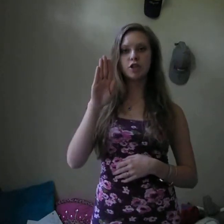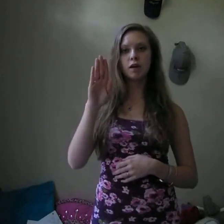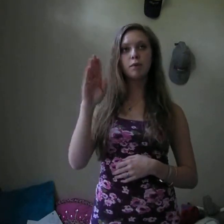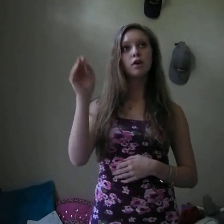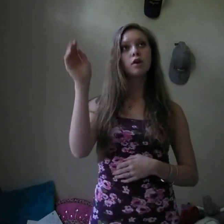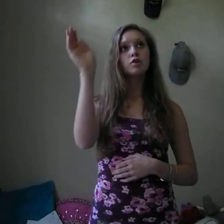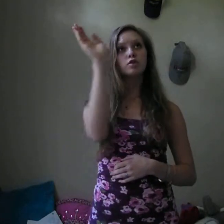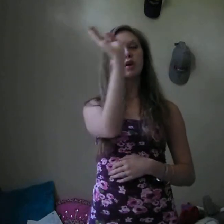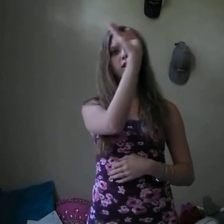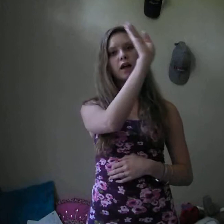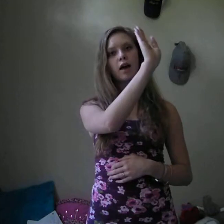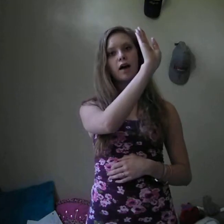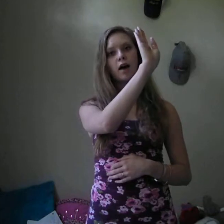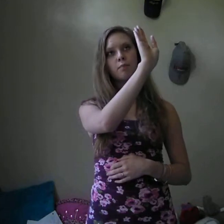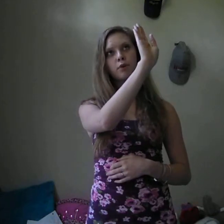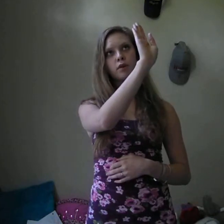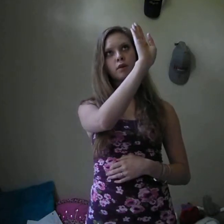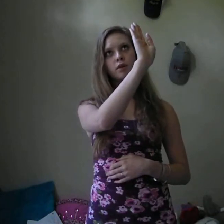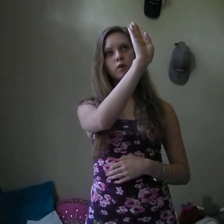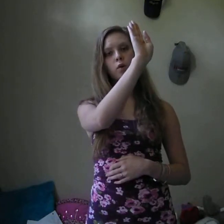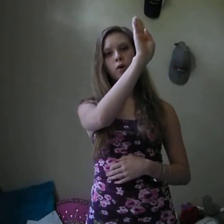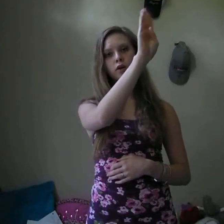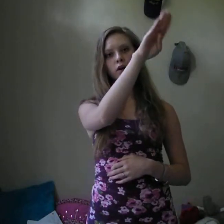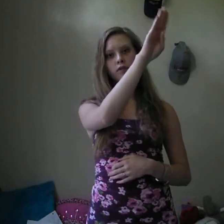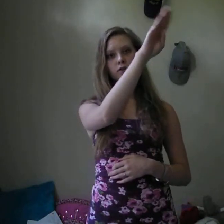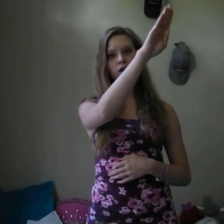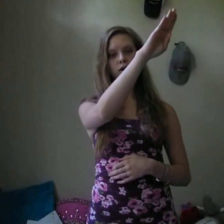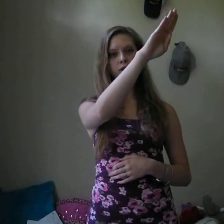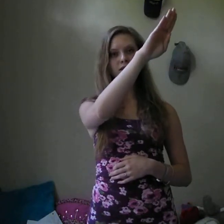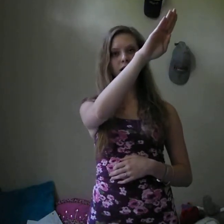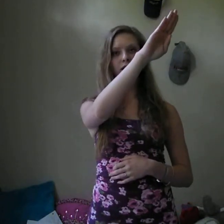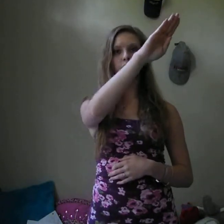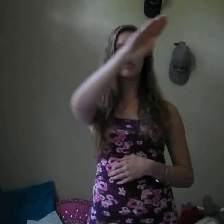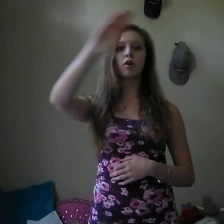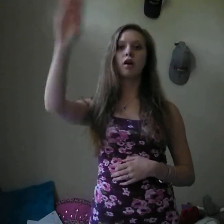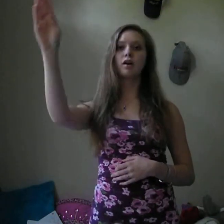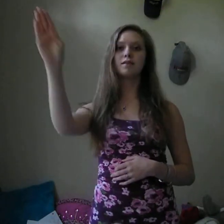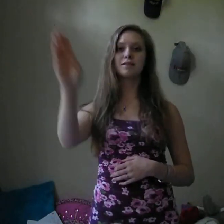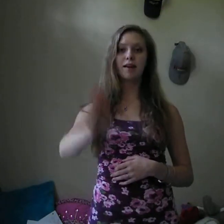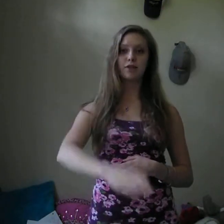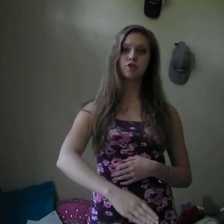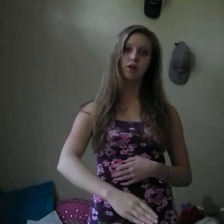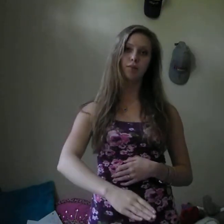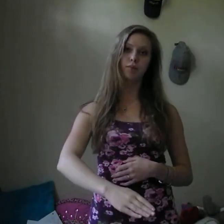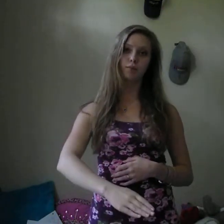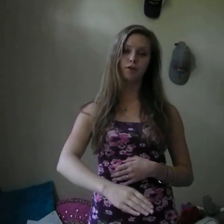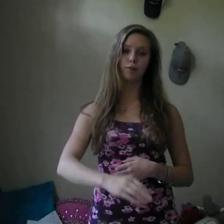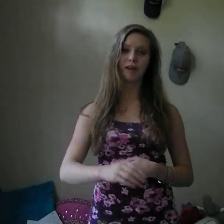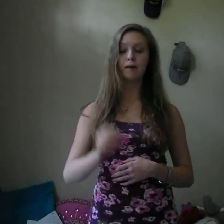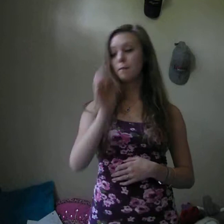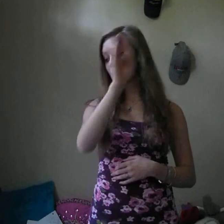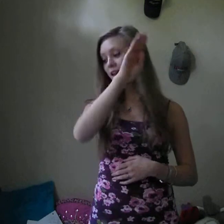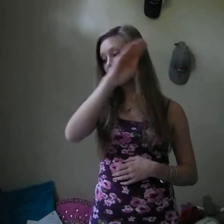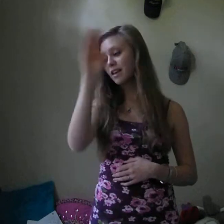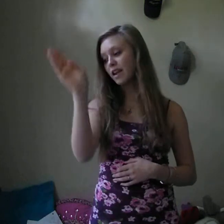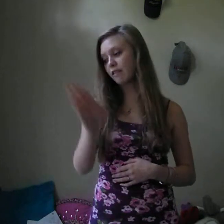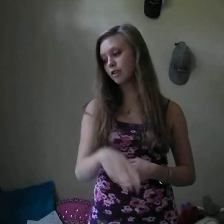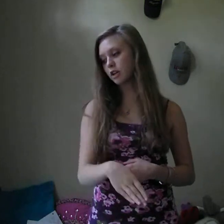shape. Start in the upper corner of your non-dominant side and draw a 7 shape with your B.